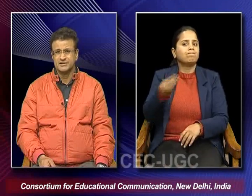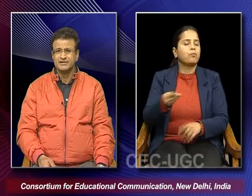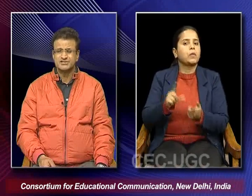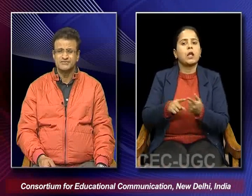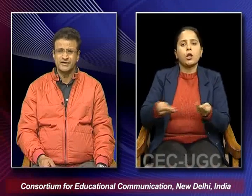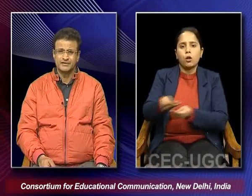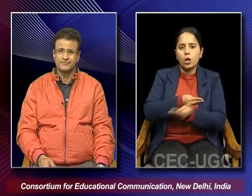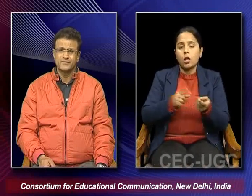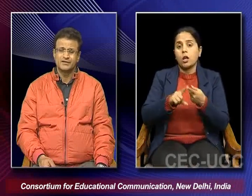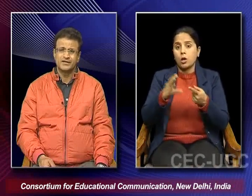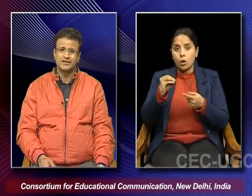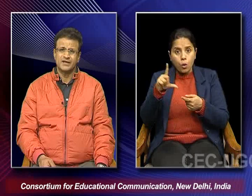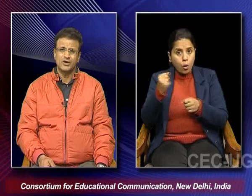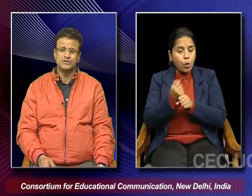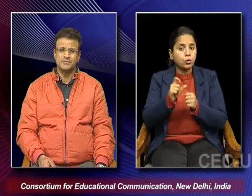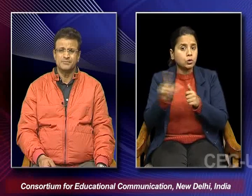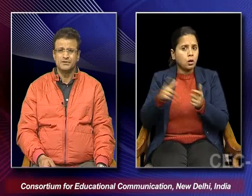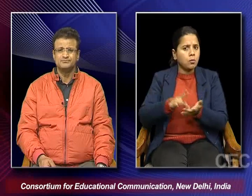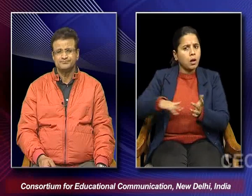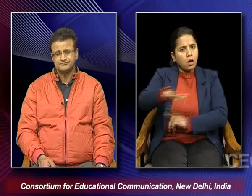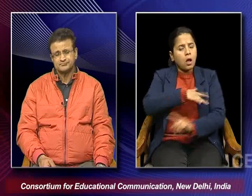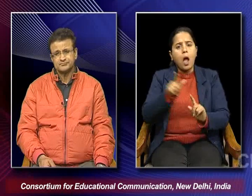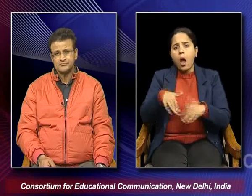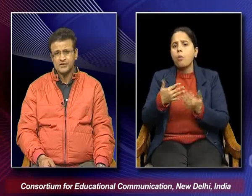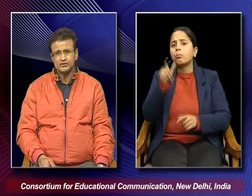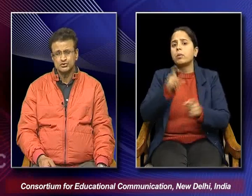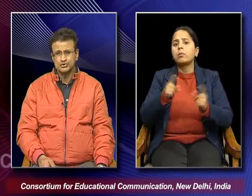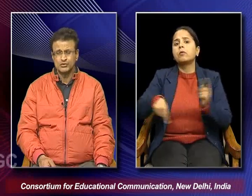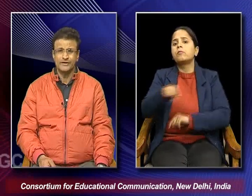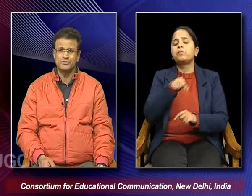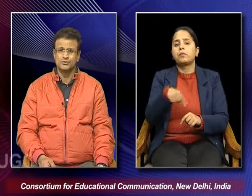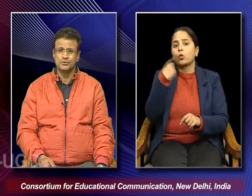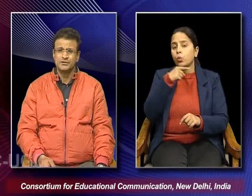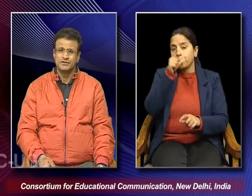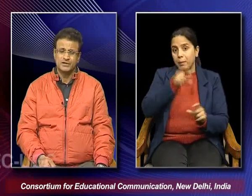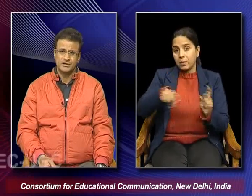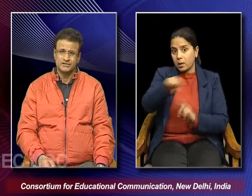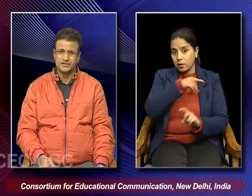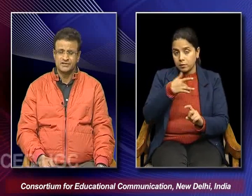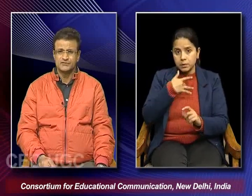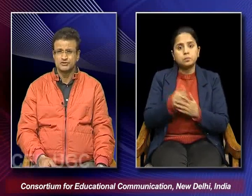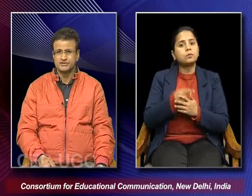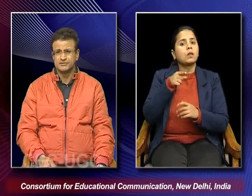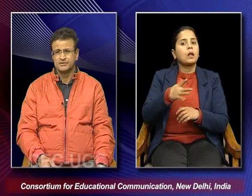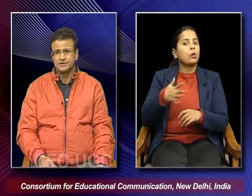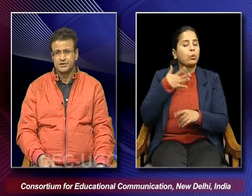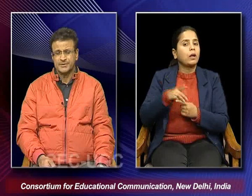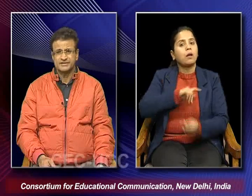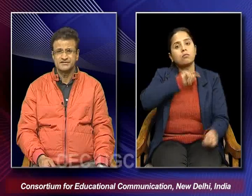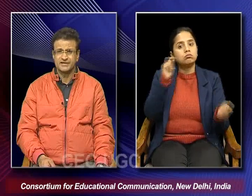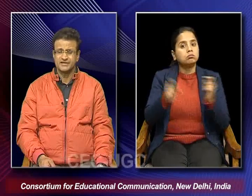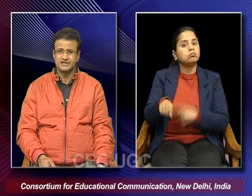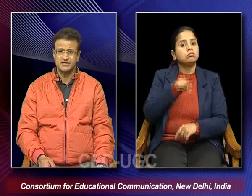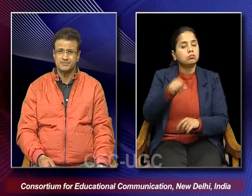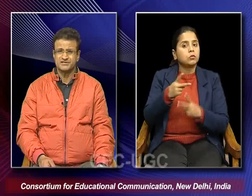ecological sphere, that how the people, those who went to the Green Revolution